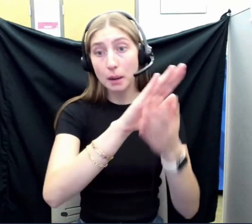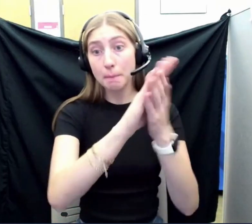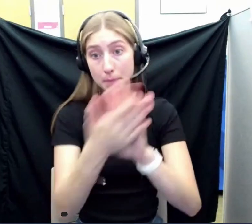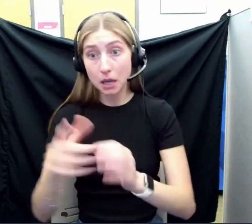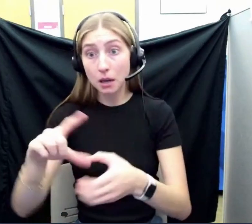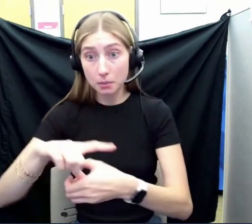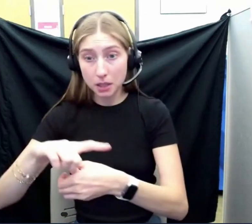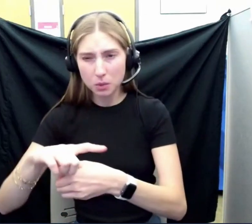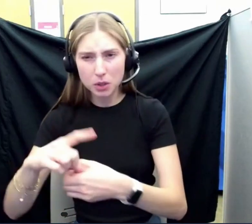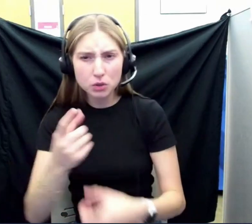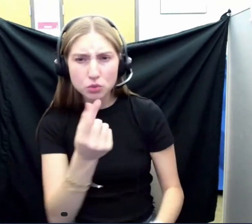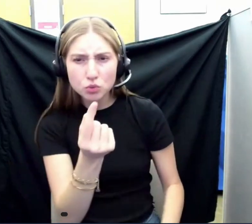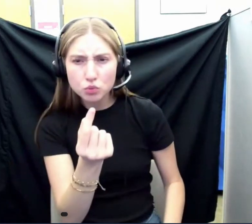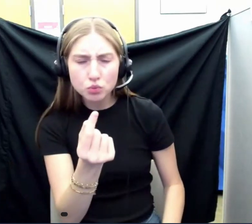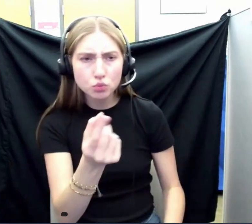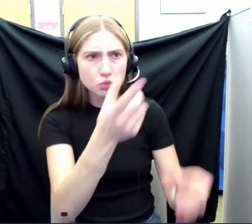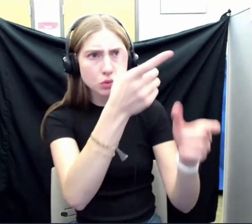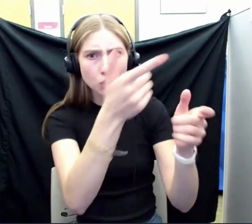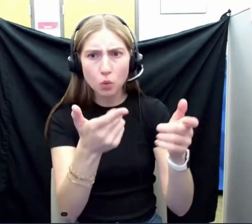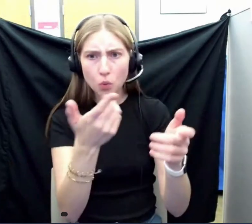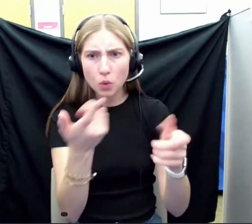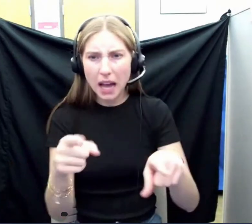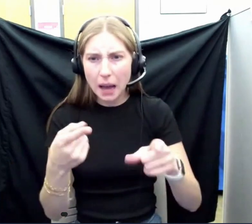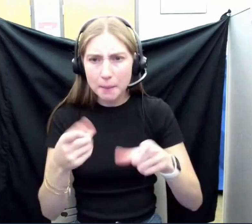do to that water, or that water vapor?